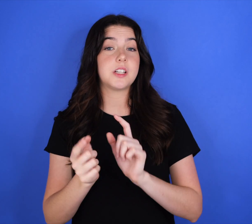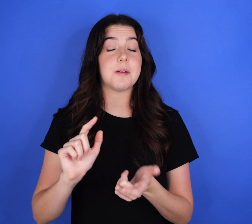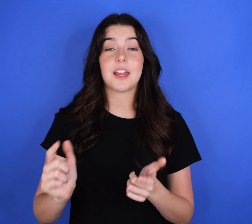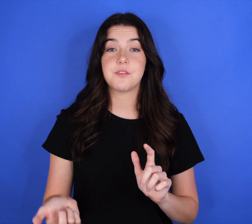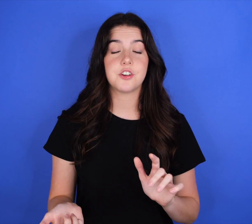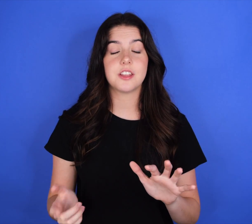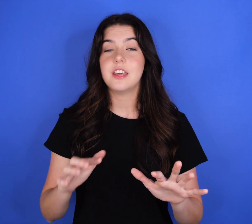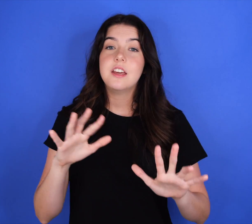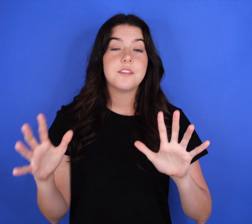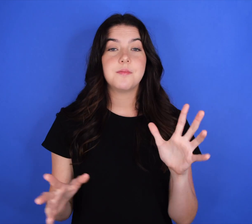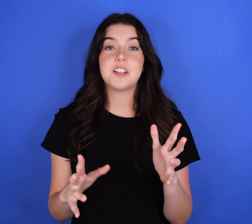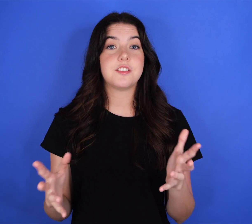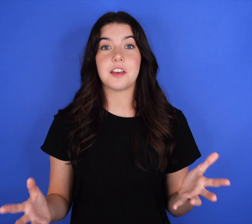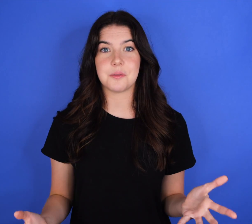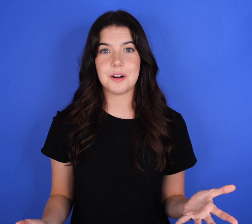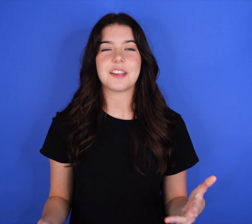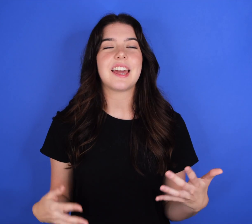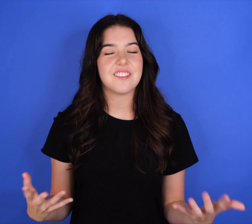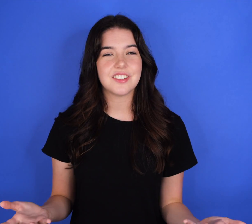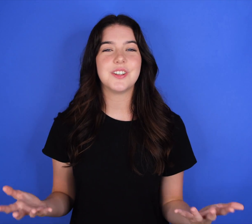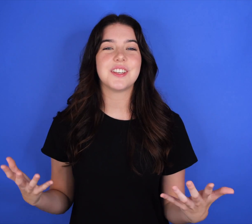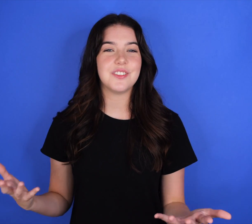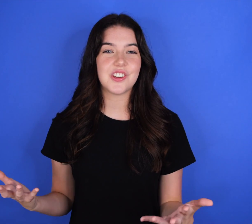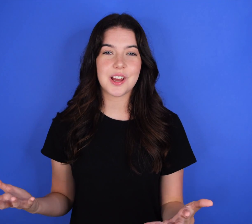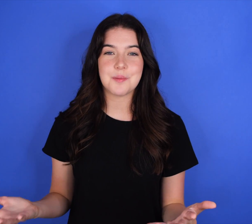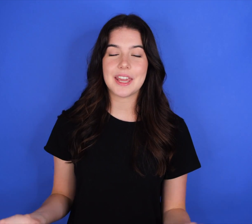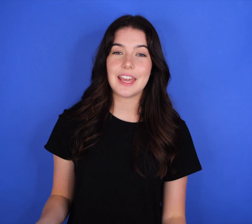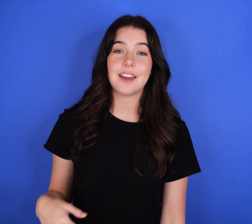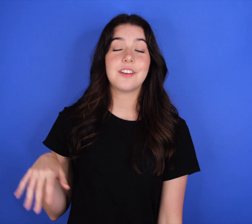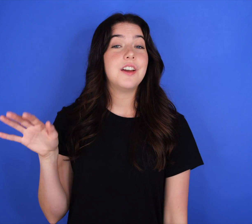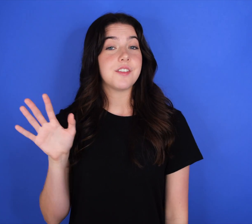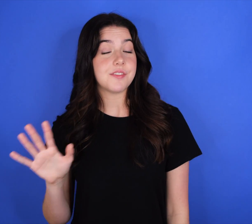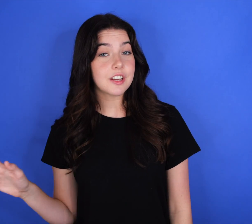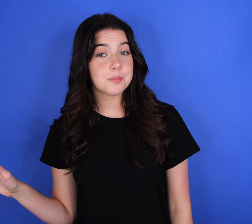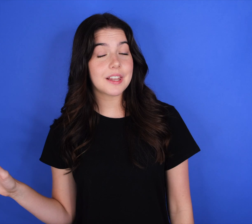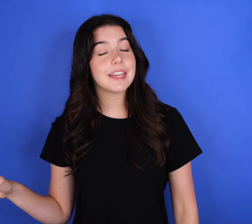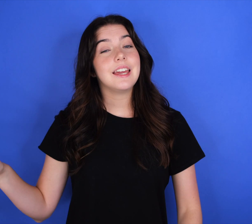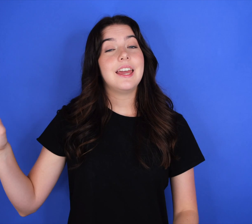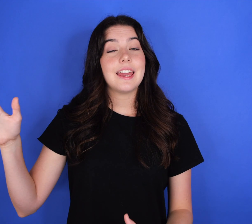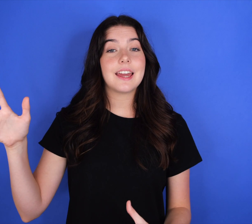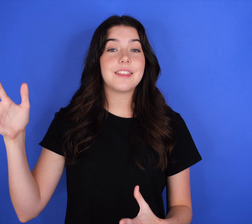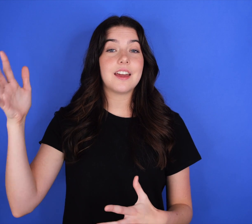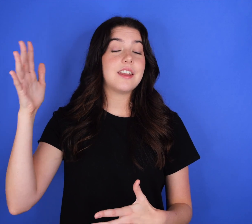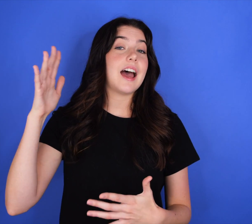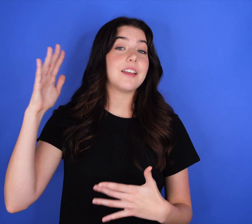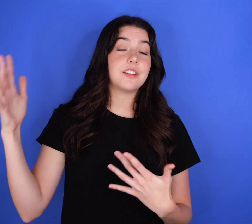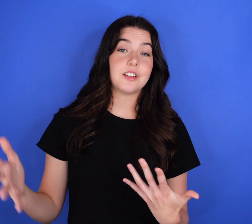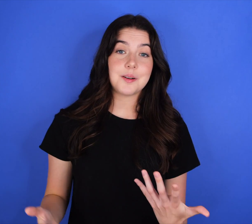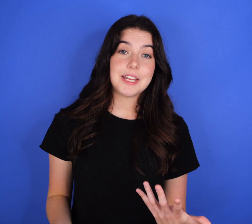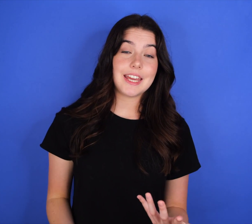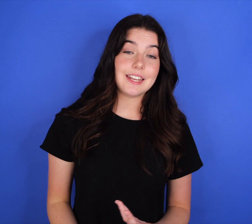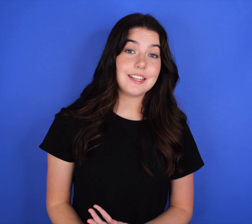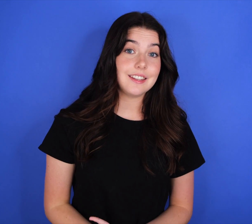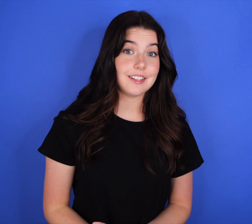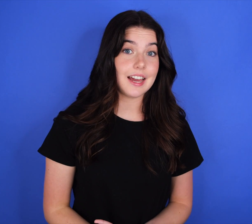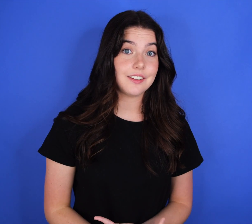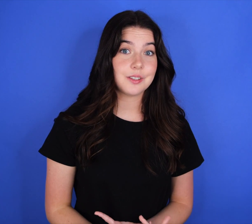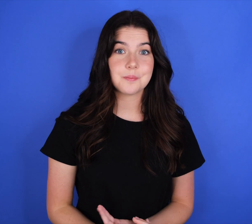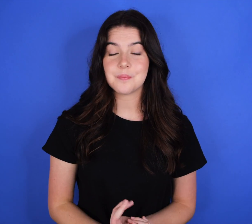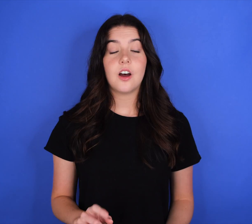back and forth. It just doesn't work. You have to use your dominant hand for fingerspelling and then as the dominant hand in the signs.